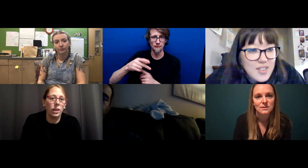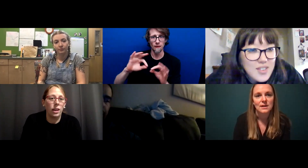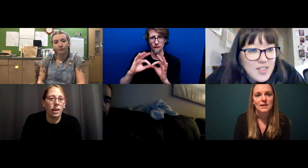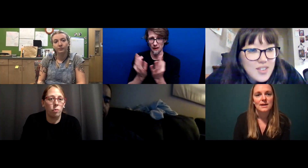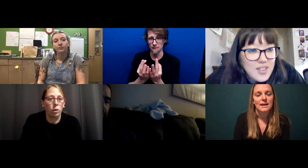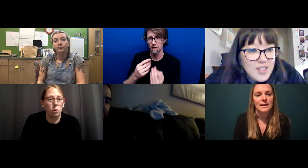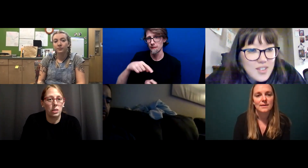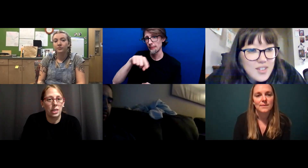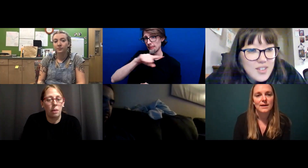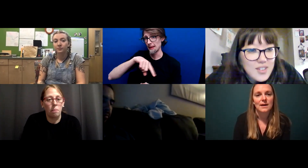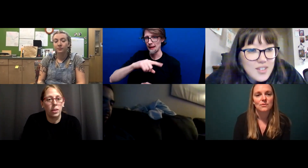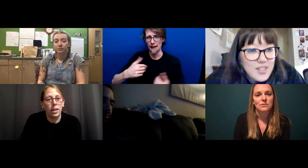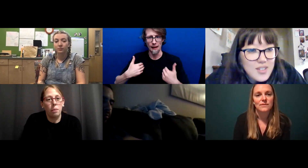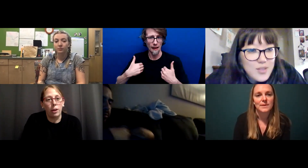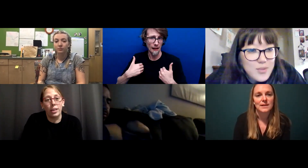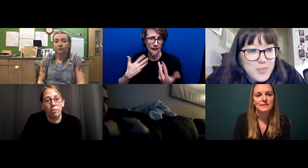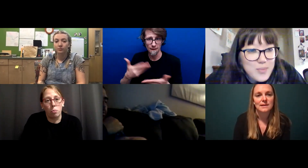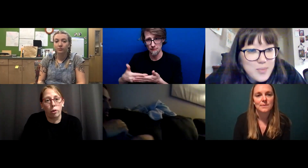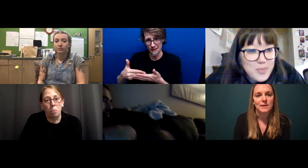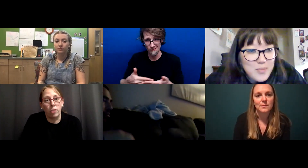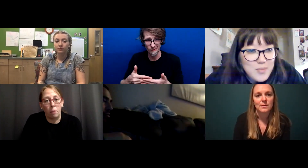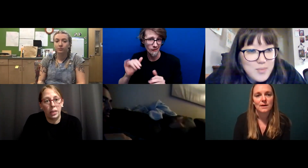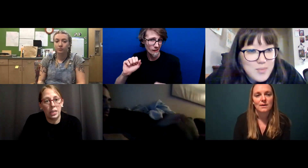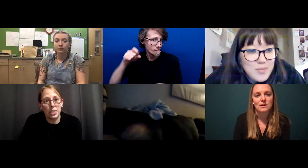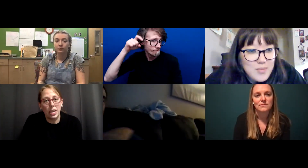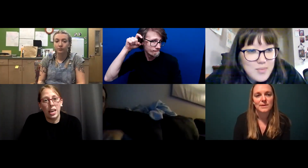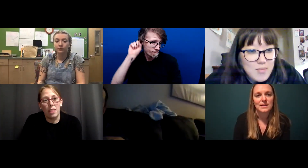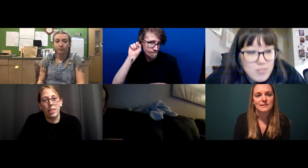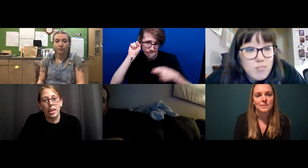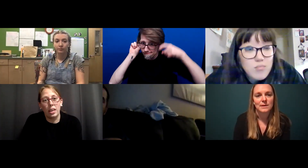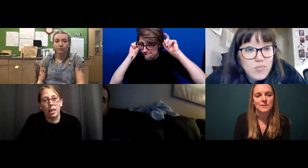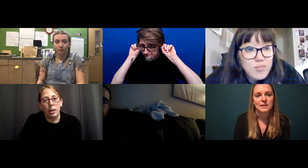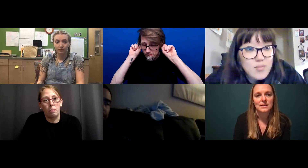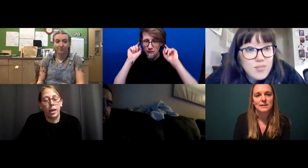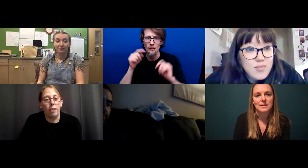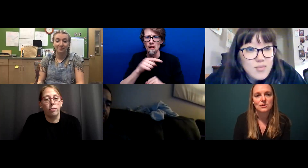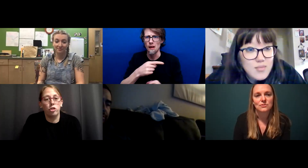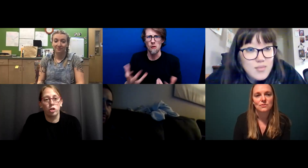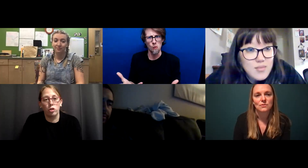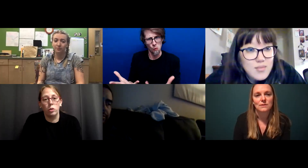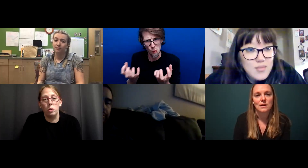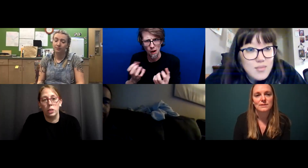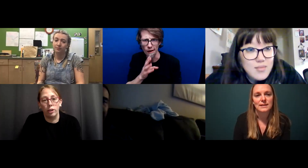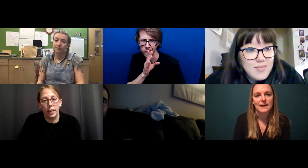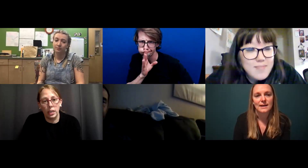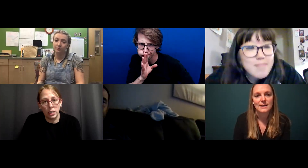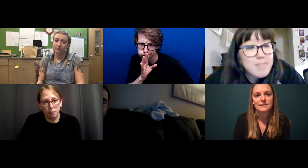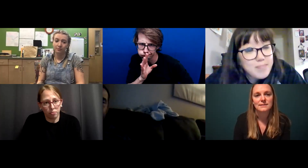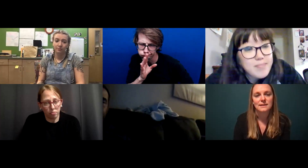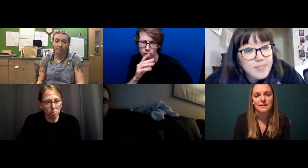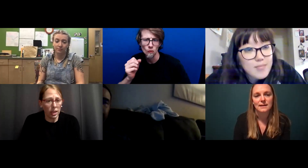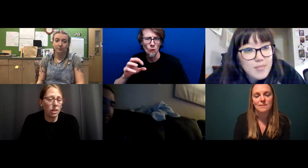we worked with some parent infant program families, and they have children who use hearing